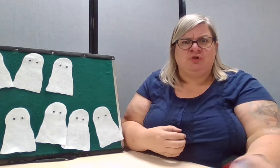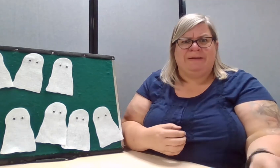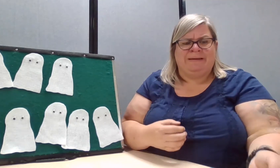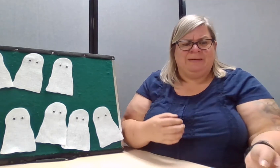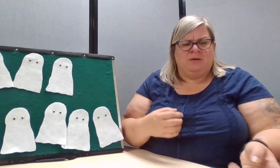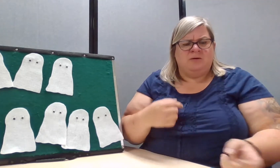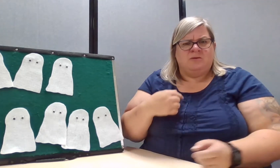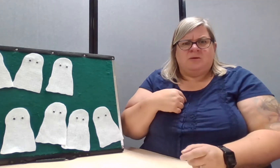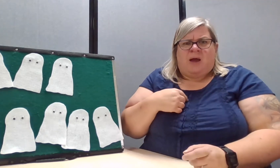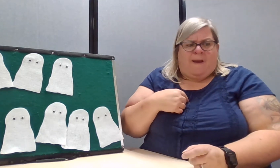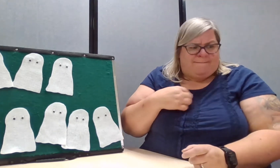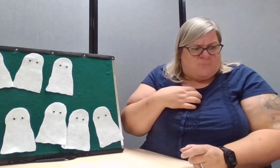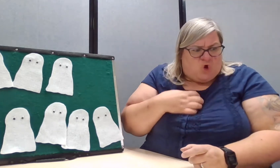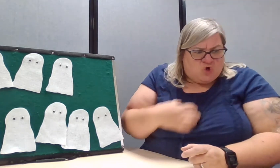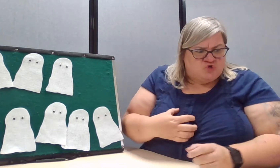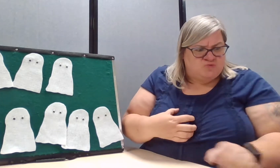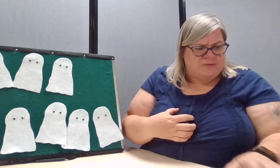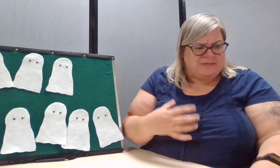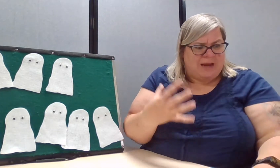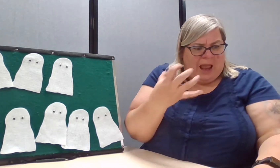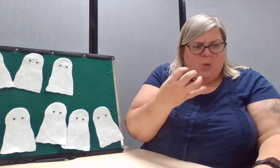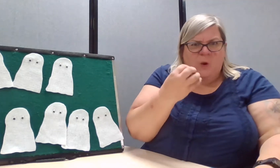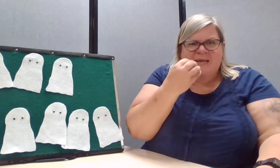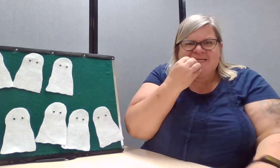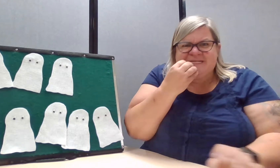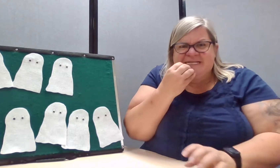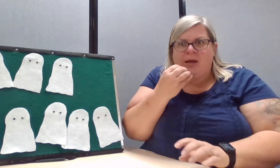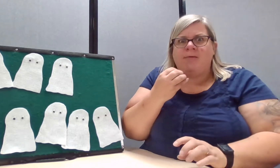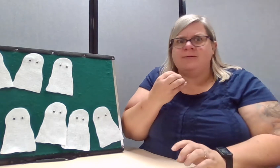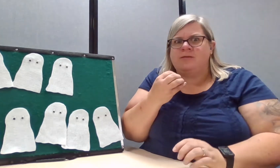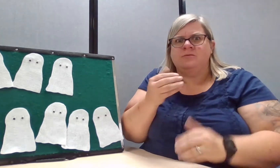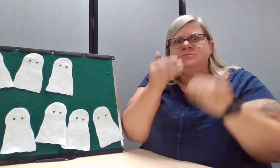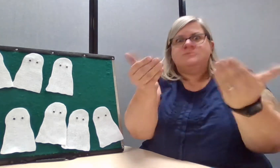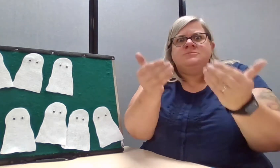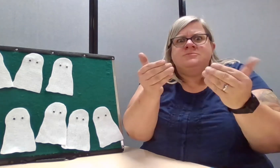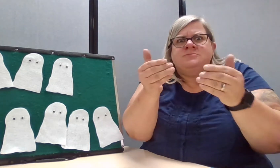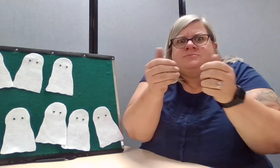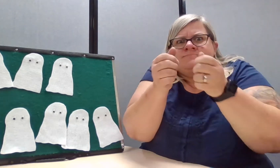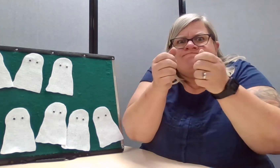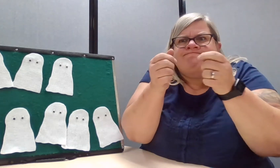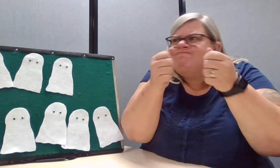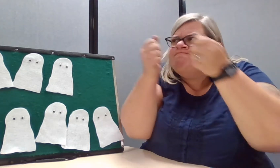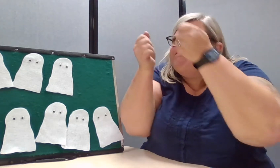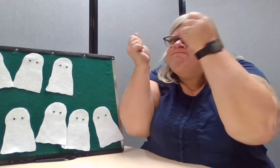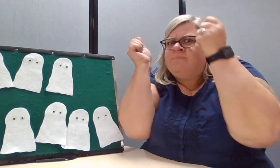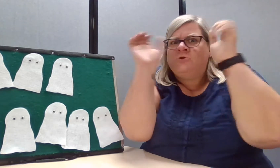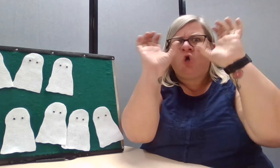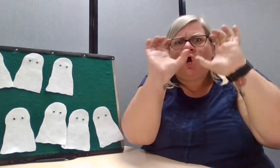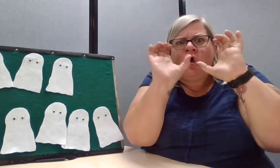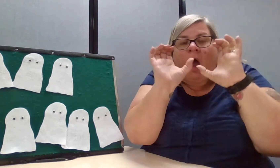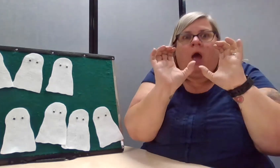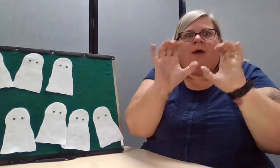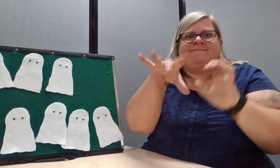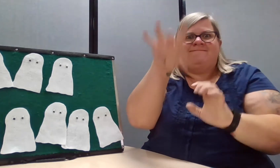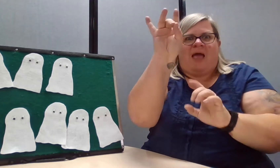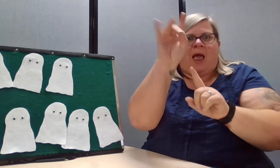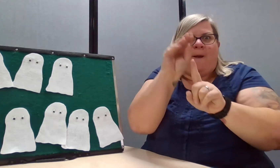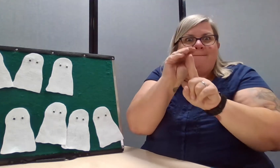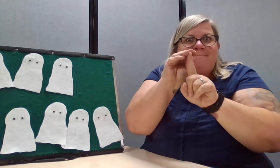decided, I'm hungry. I want to eat something now. So started to look in the